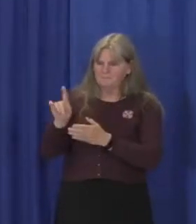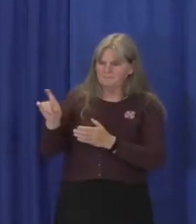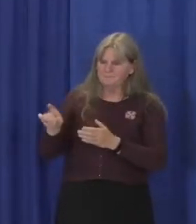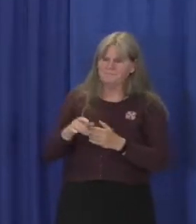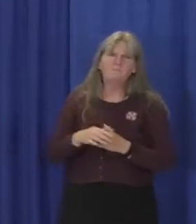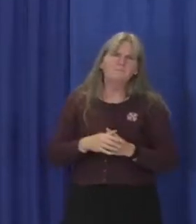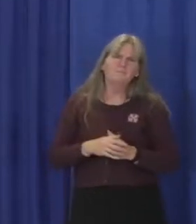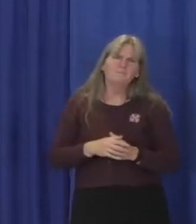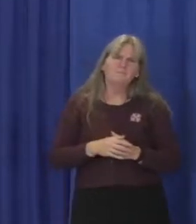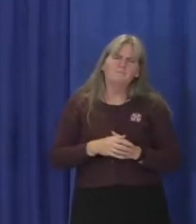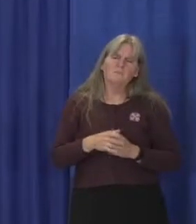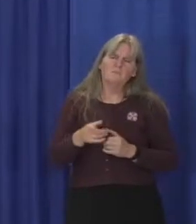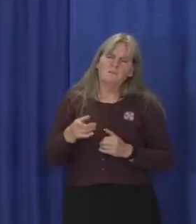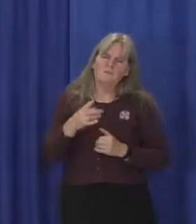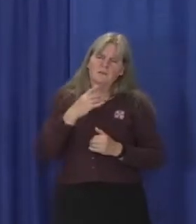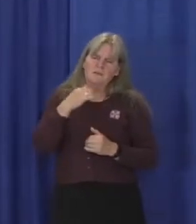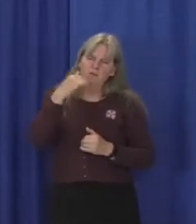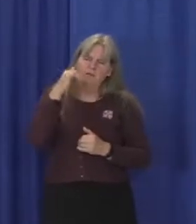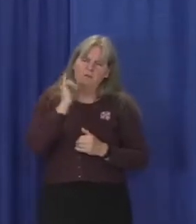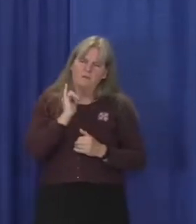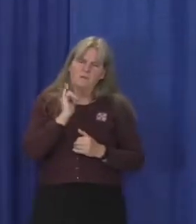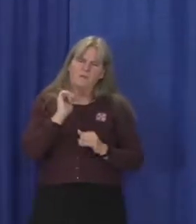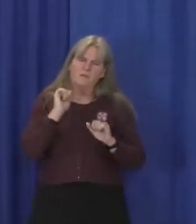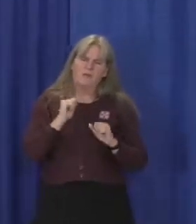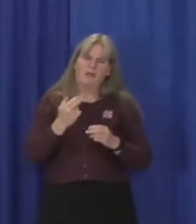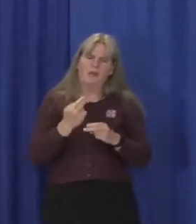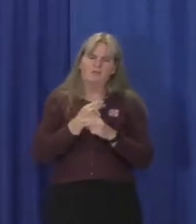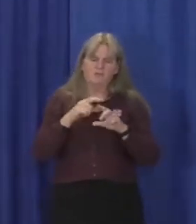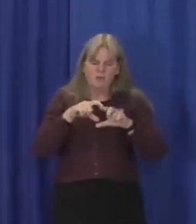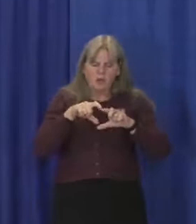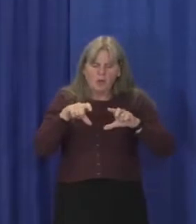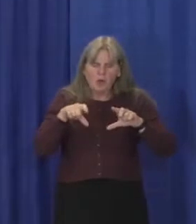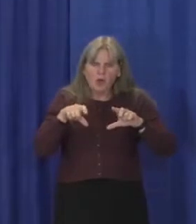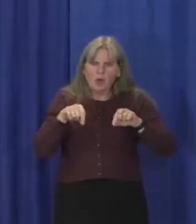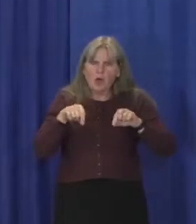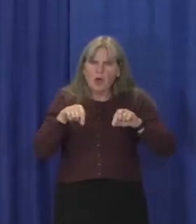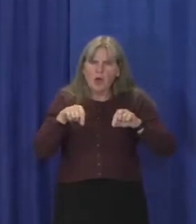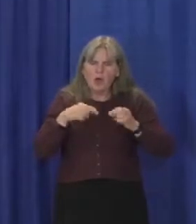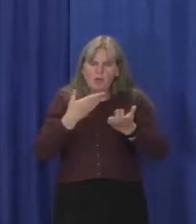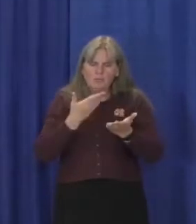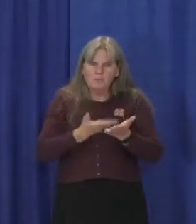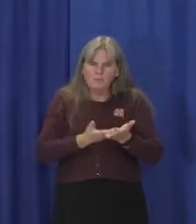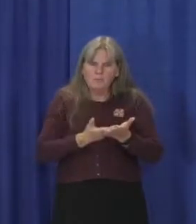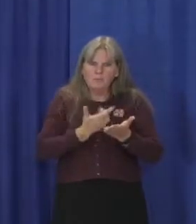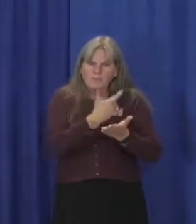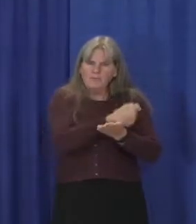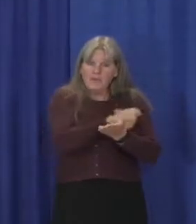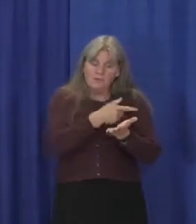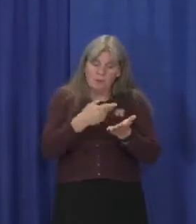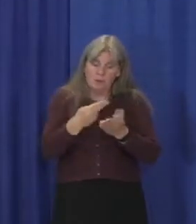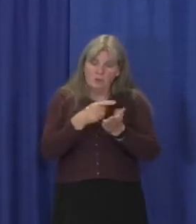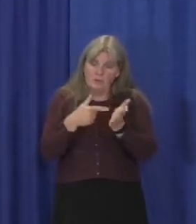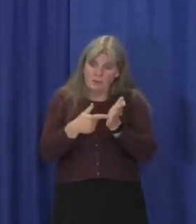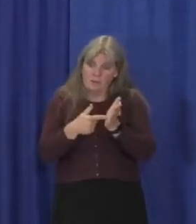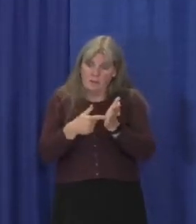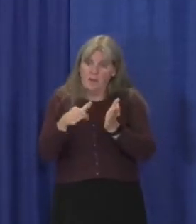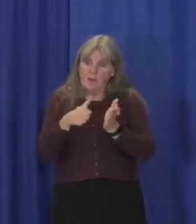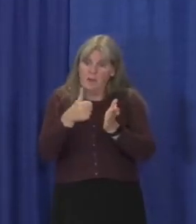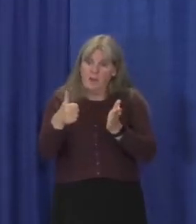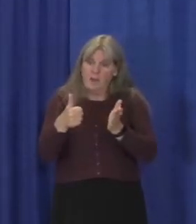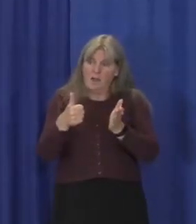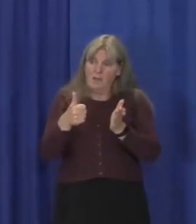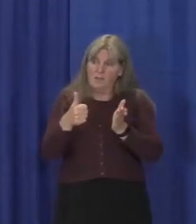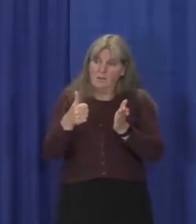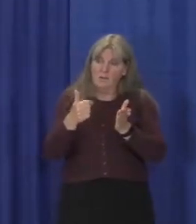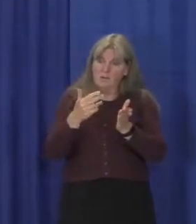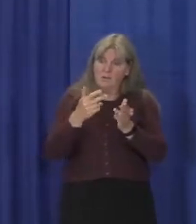that Yukoners can use the small cards that they were given when they got their vaccinations. Are other jurisdictions actually accepting